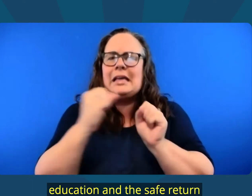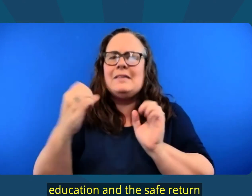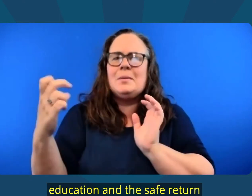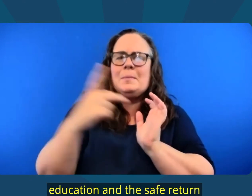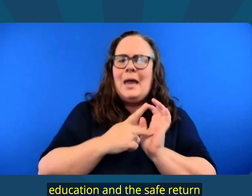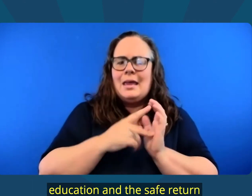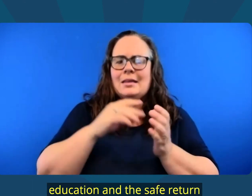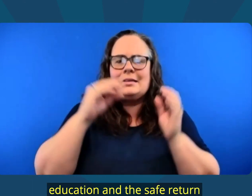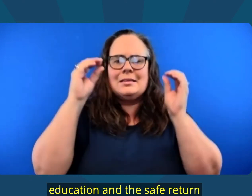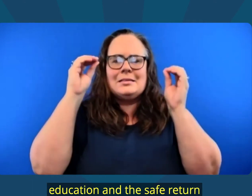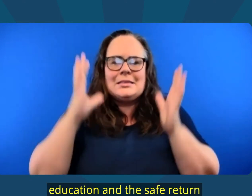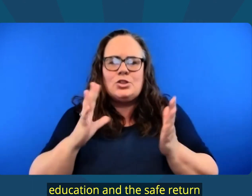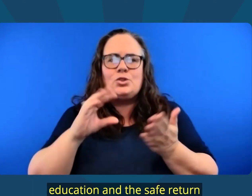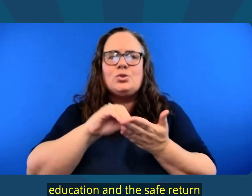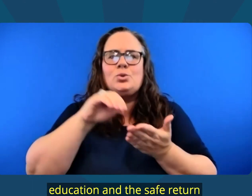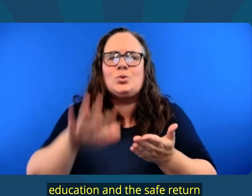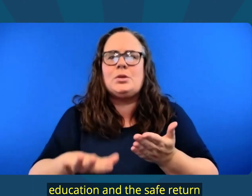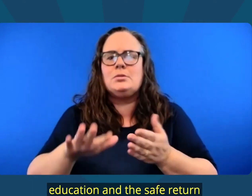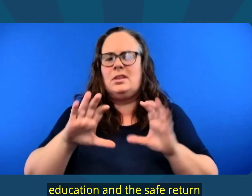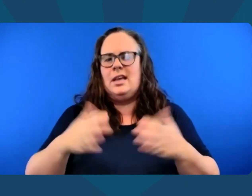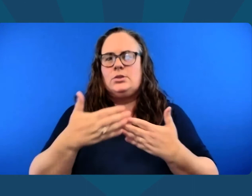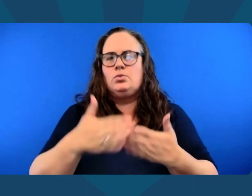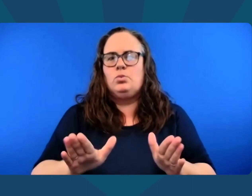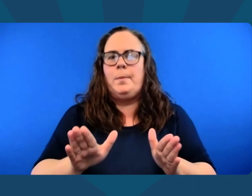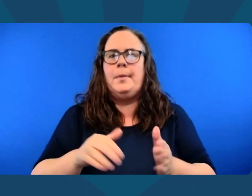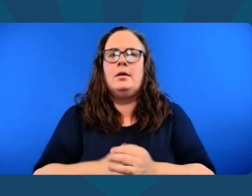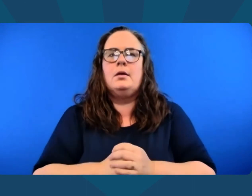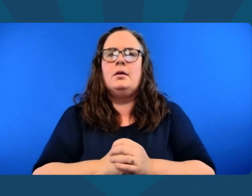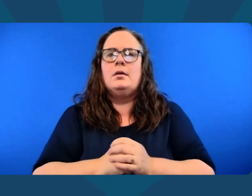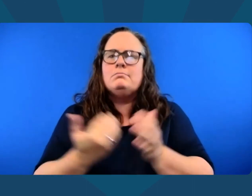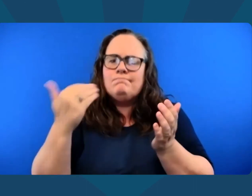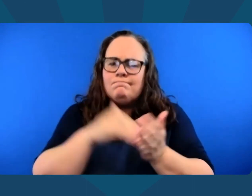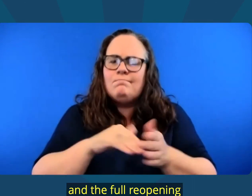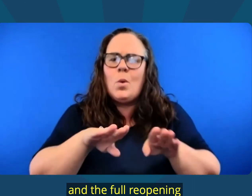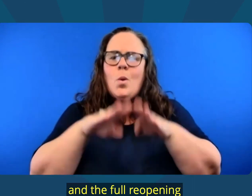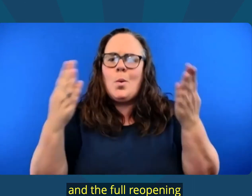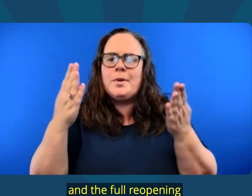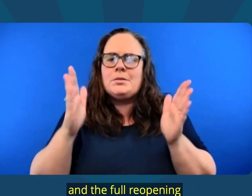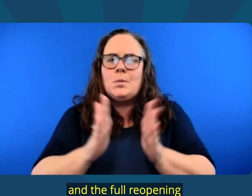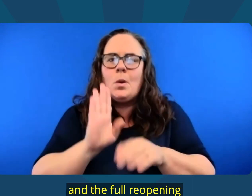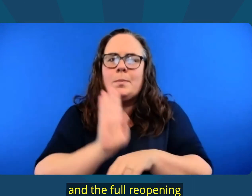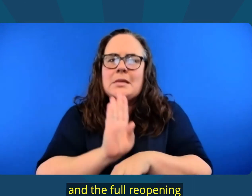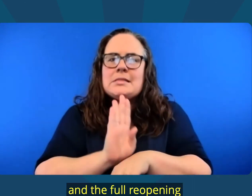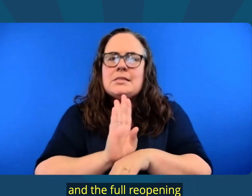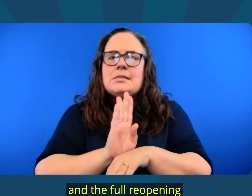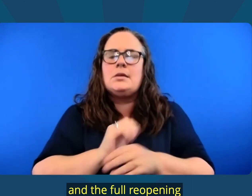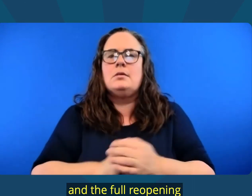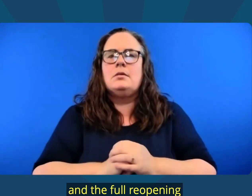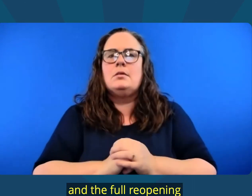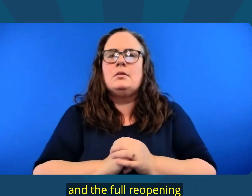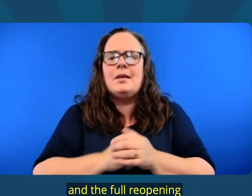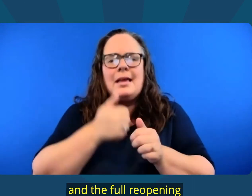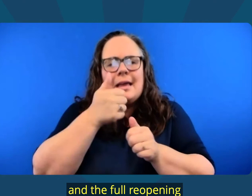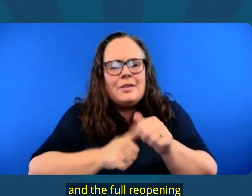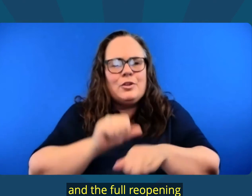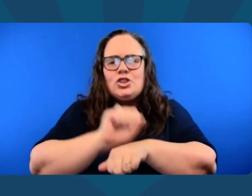education, and the safe return of students and teachers to the classroom, and the full reopening of small